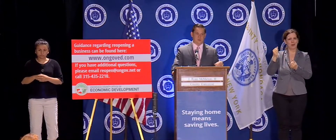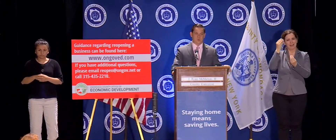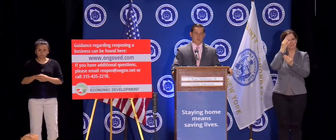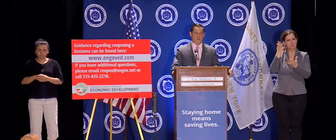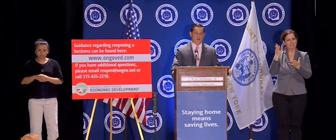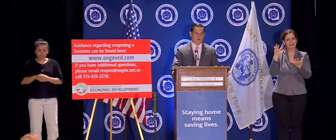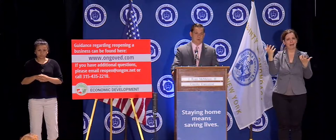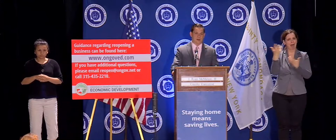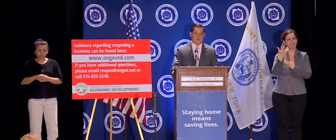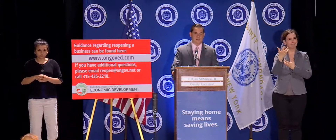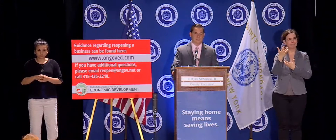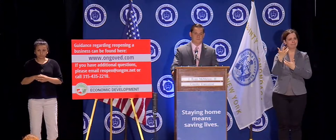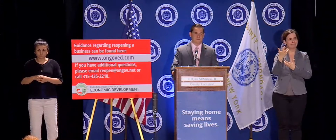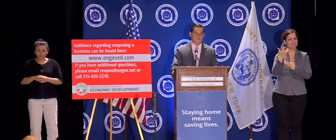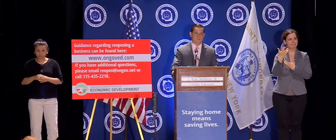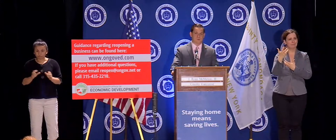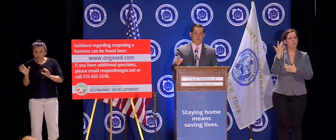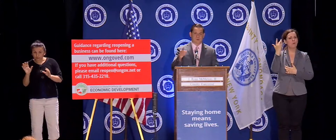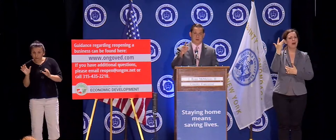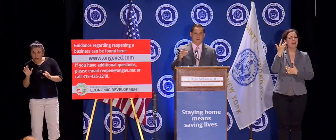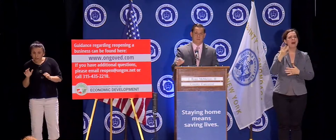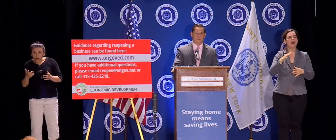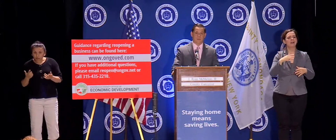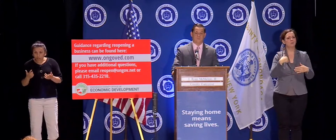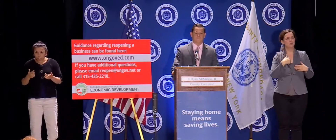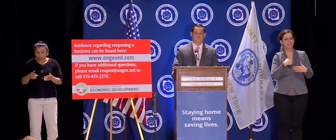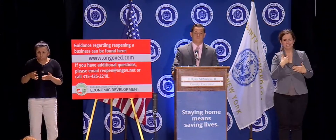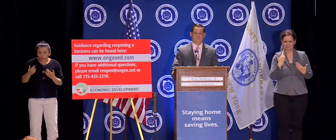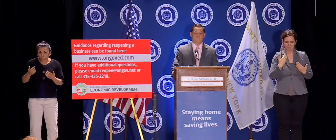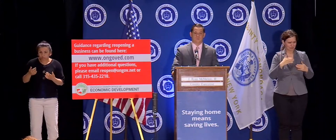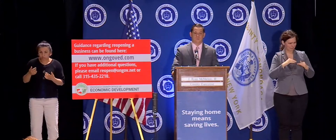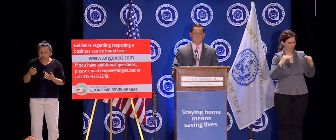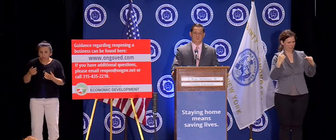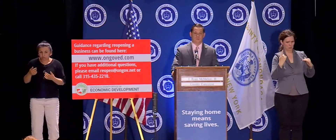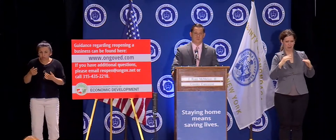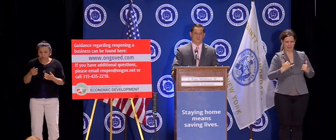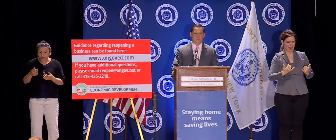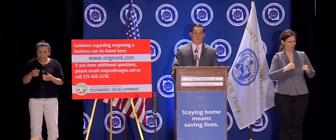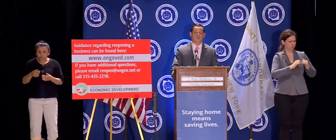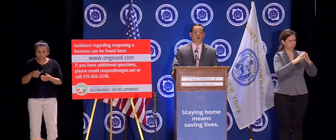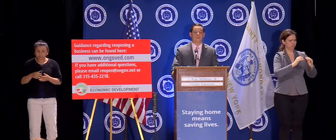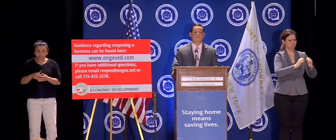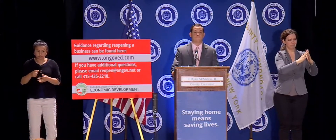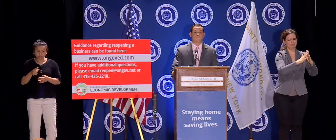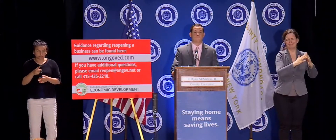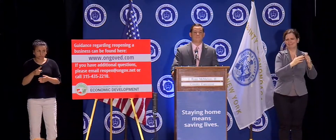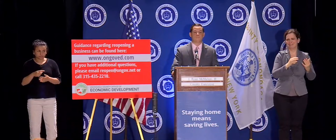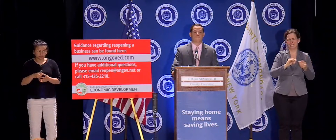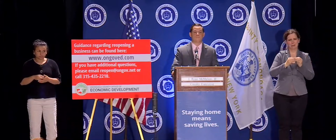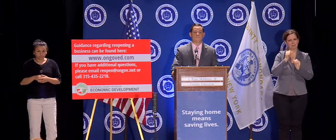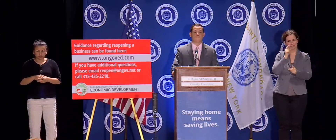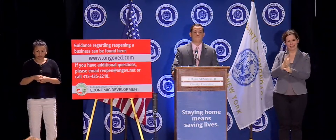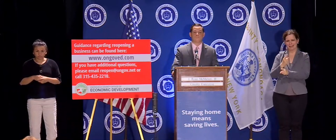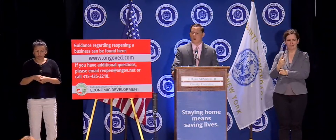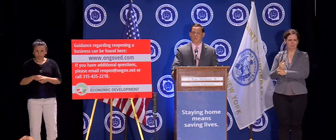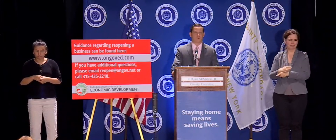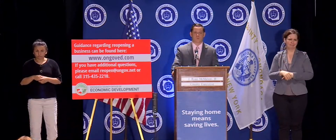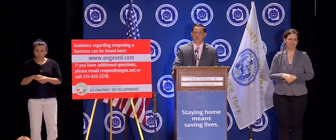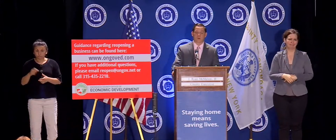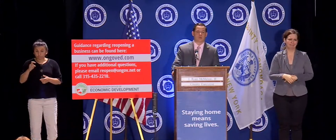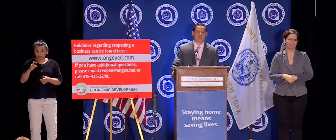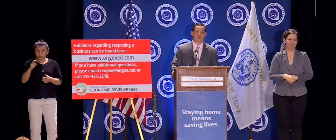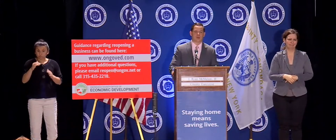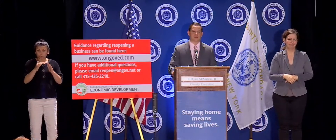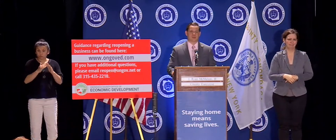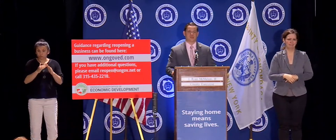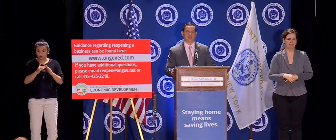of restart process. Are nursing home cases being counted as community spread? Do what? Are the nursing home cases being counted as No. community